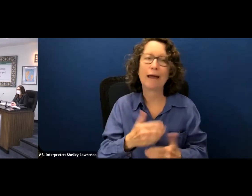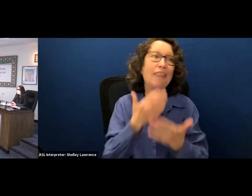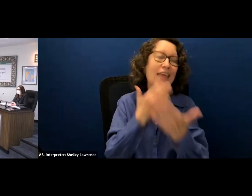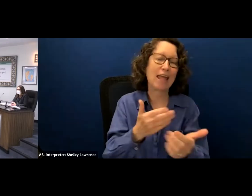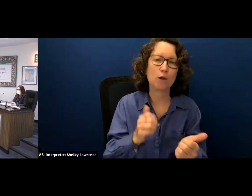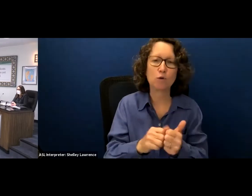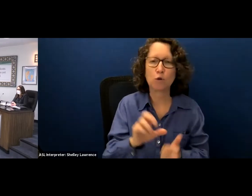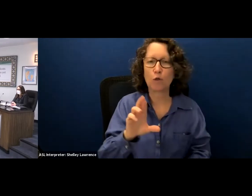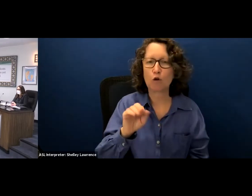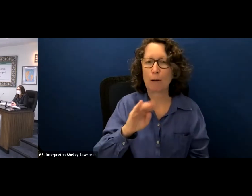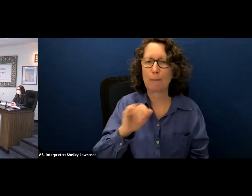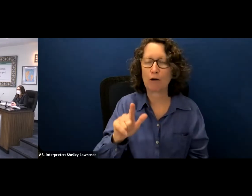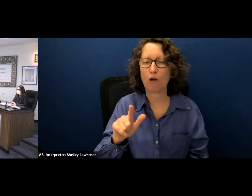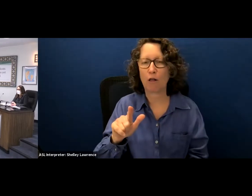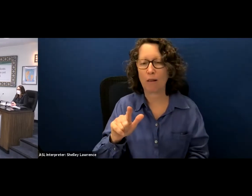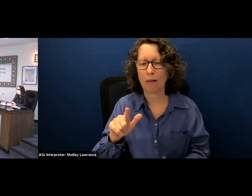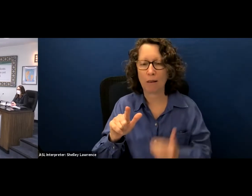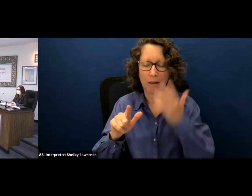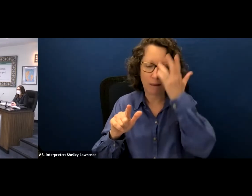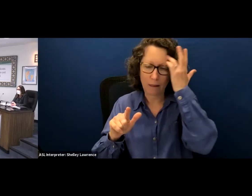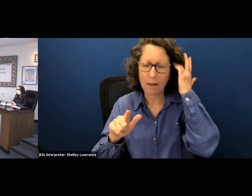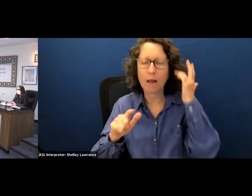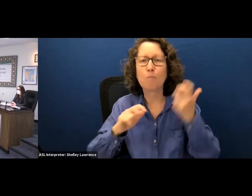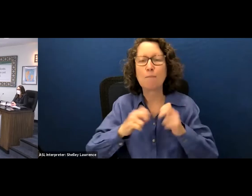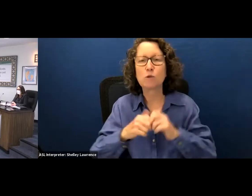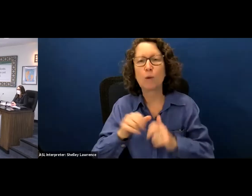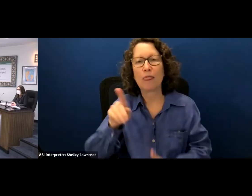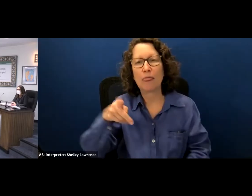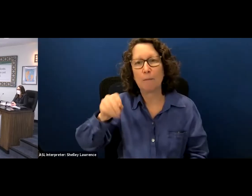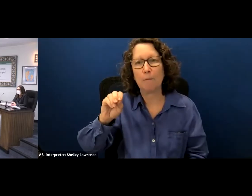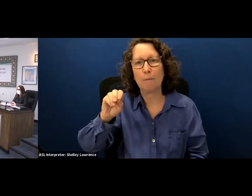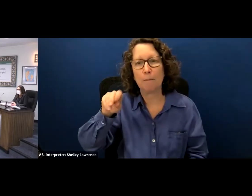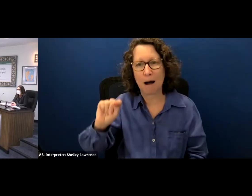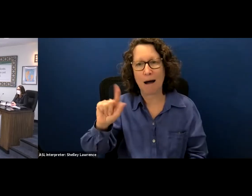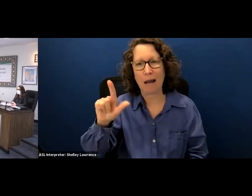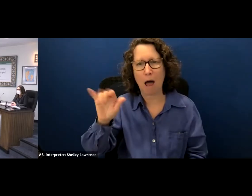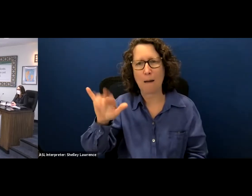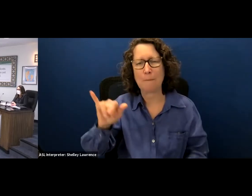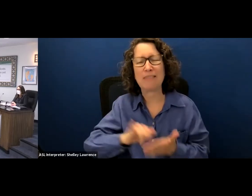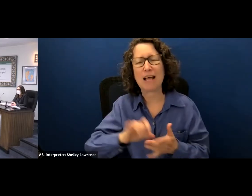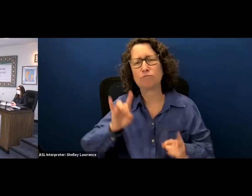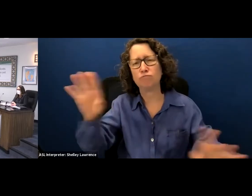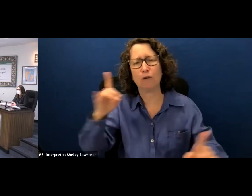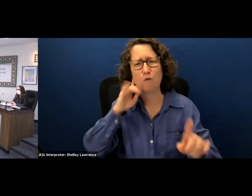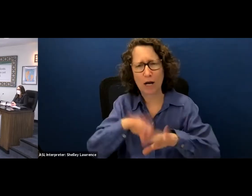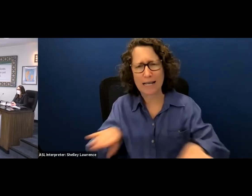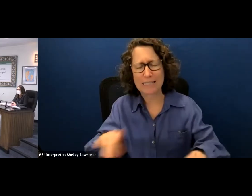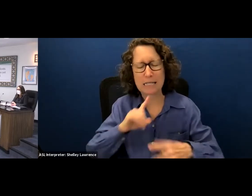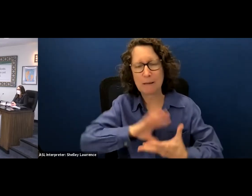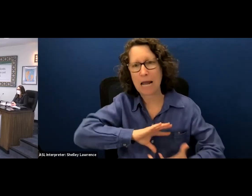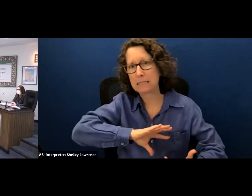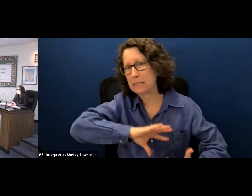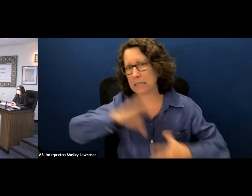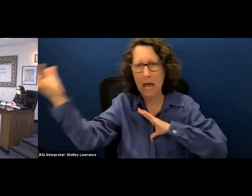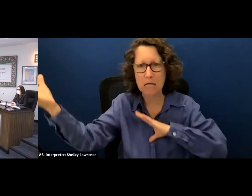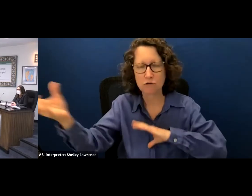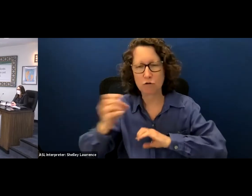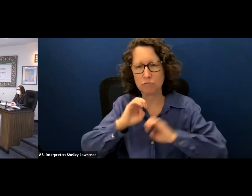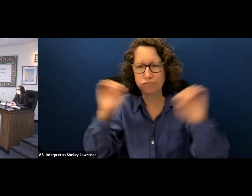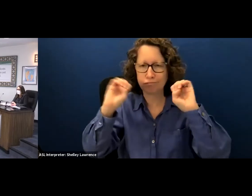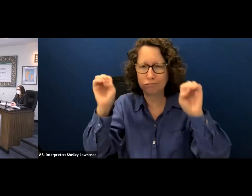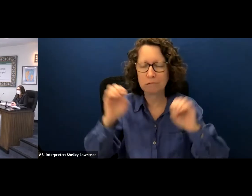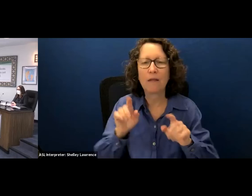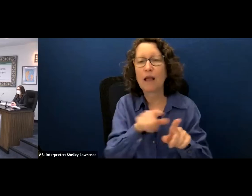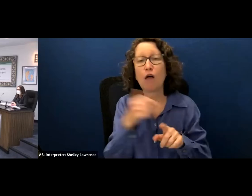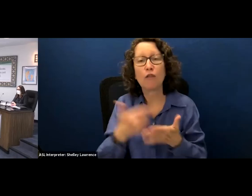to the criminal enterprise of the pot lobby. Certainly not a good thing for kids. It's been a disaster. But the other thing I really want to point out is